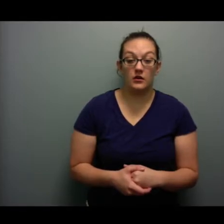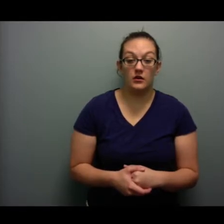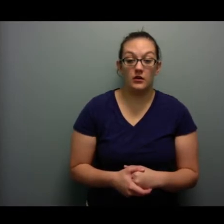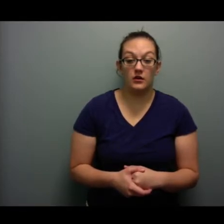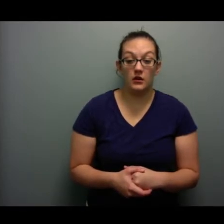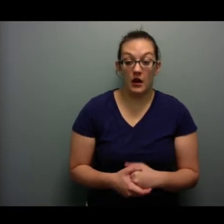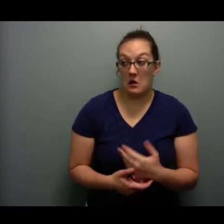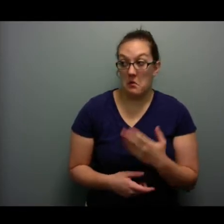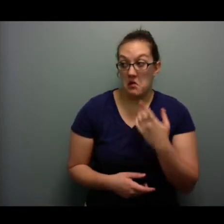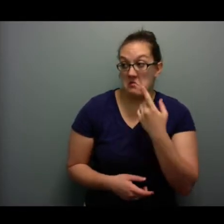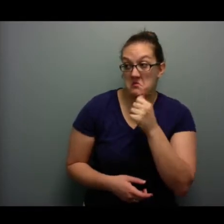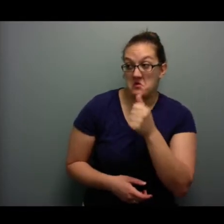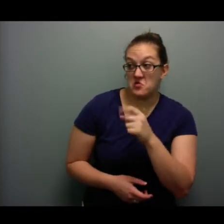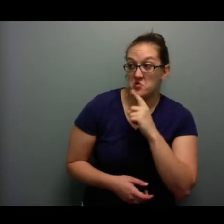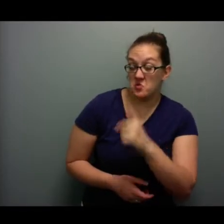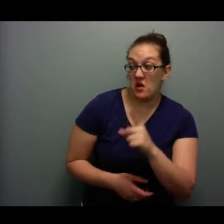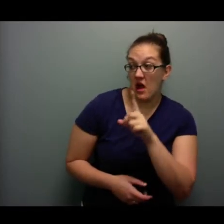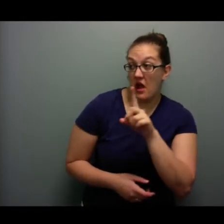Jason.